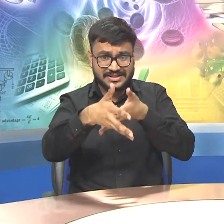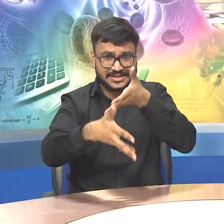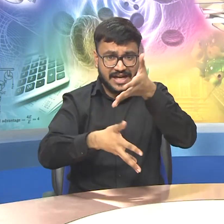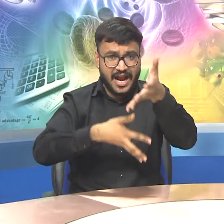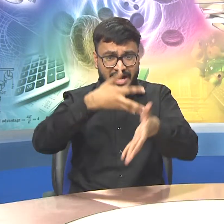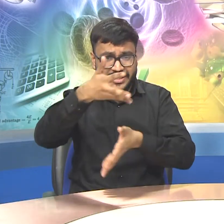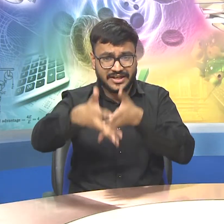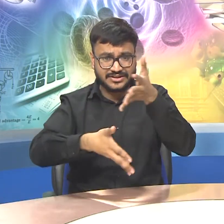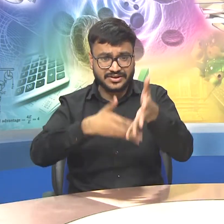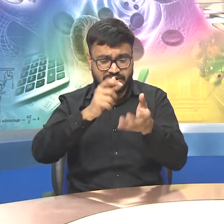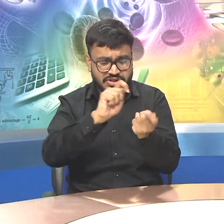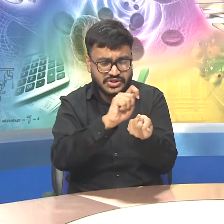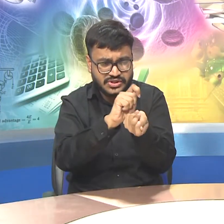Now we will study